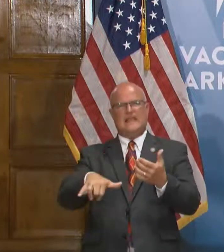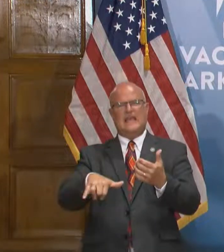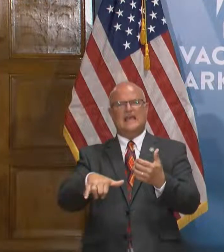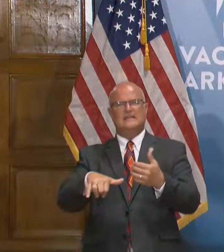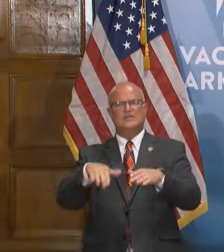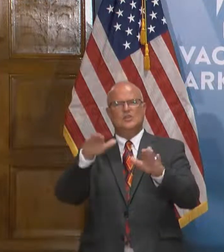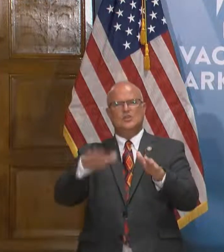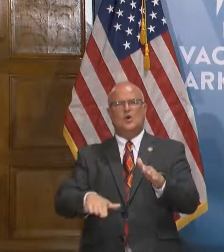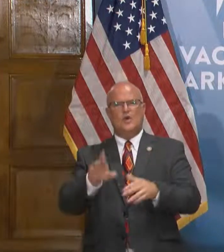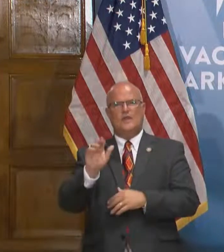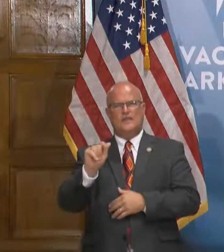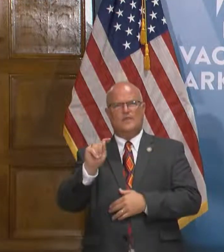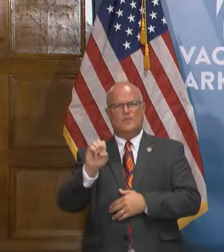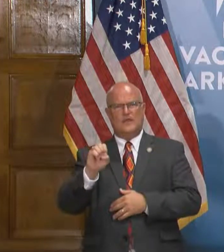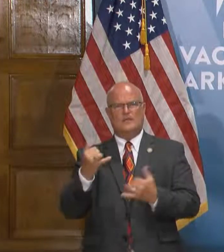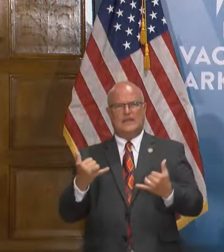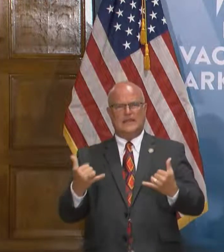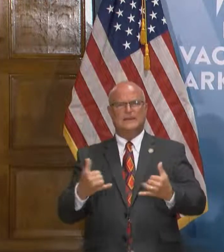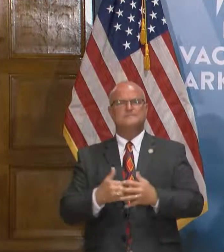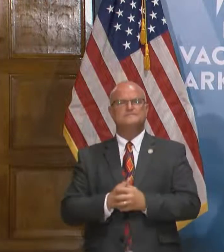to lower that rate?